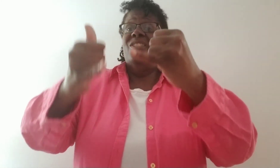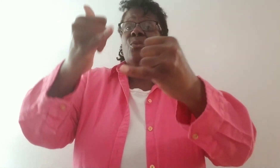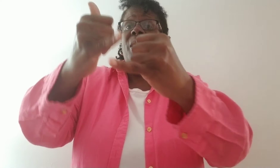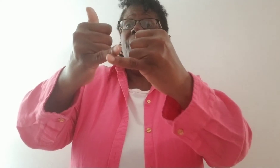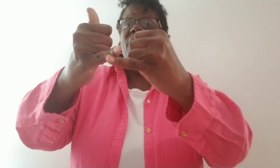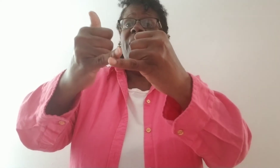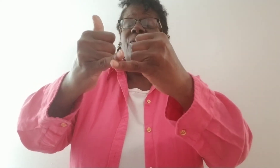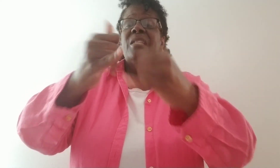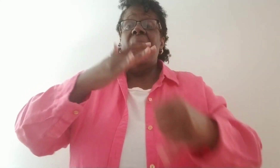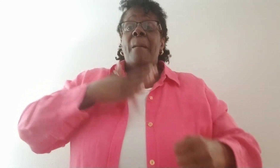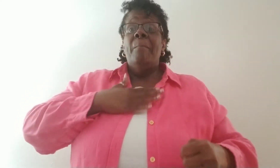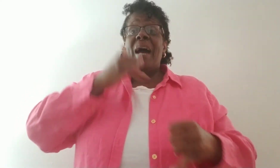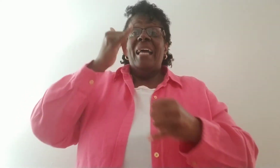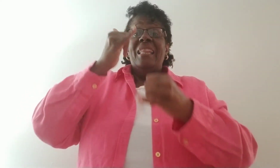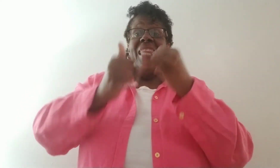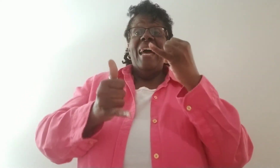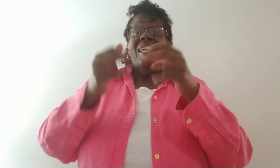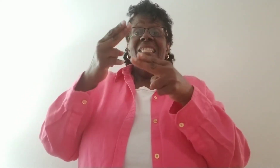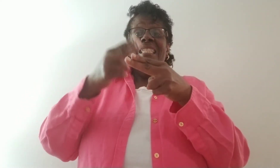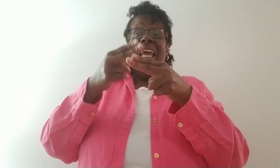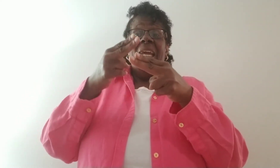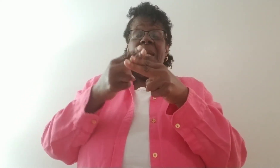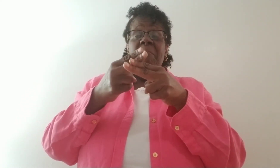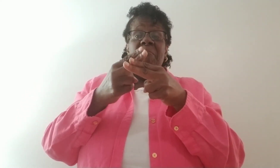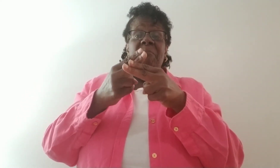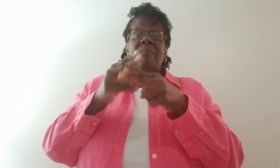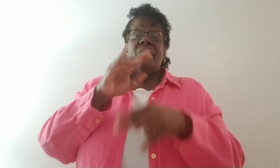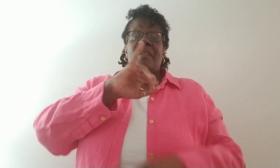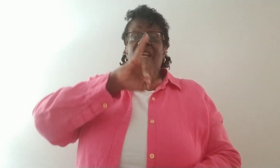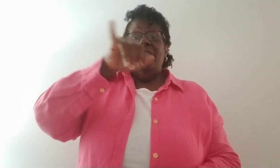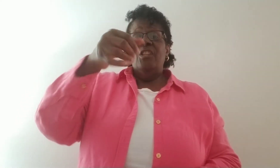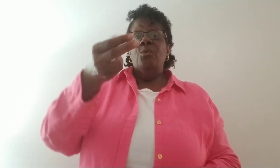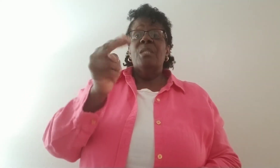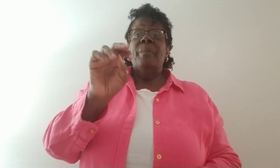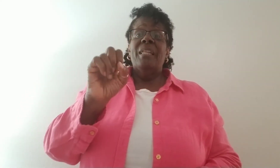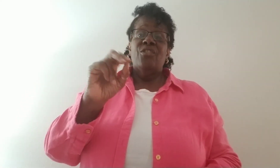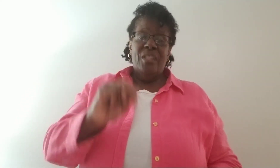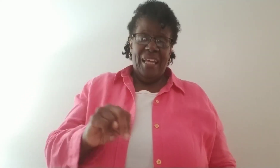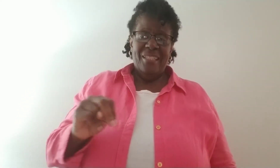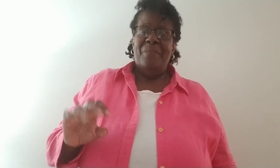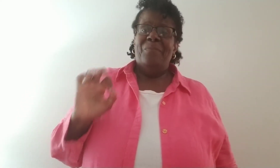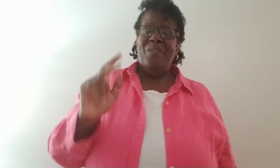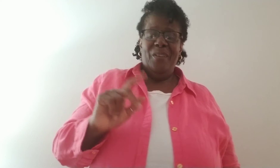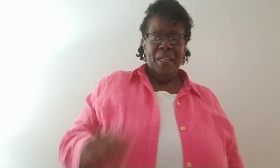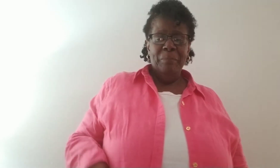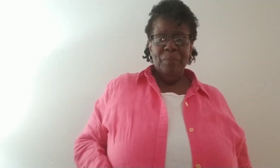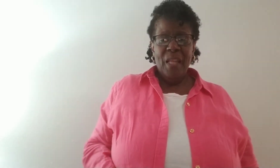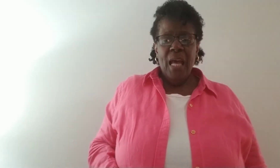baby fingers, my last name, and then you would spell out your last name, okay?